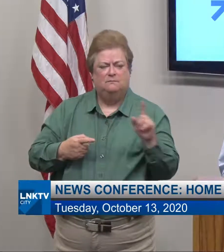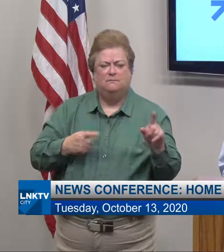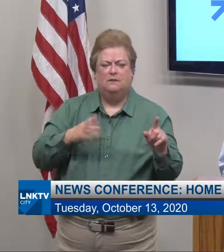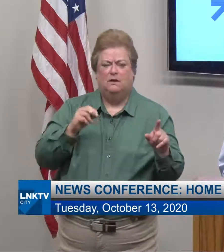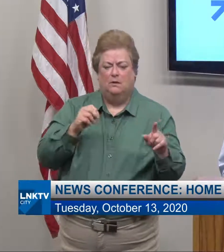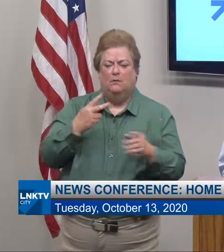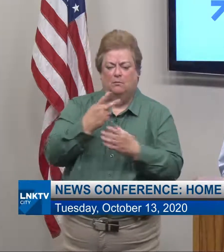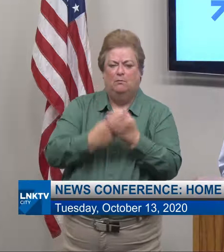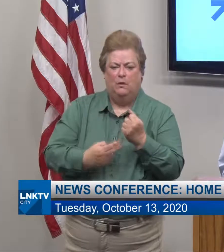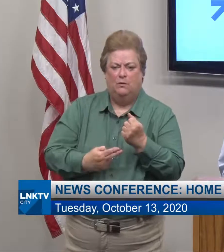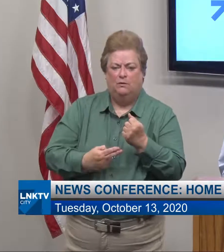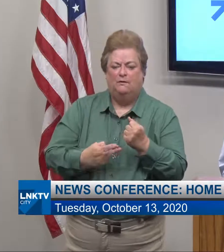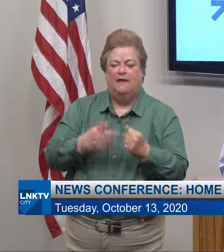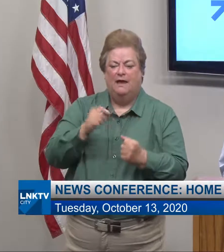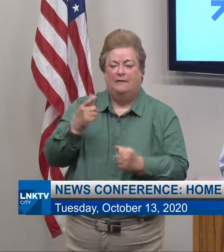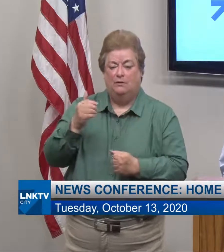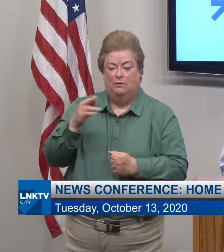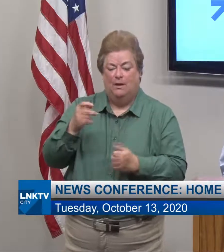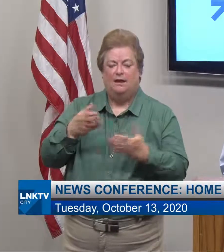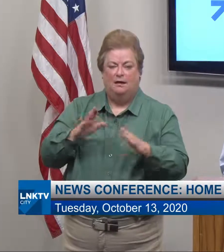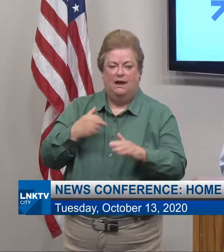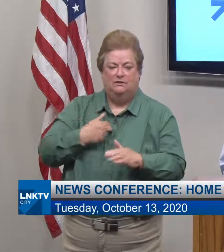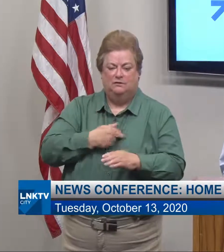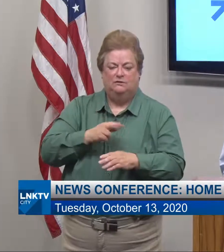And the grant allows us to address both.